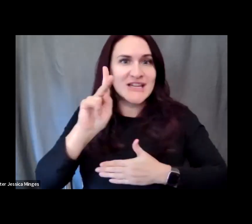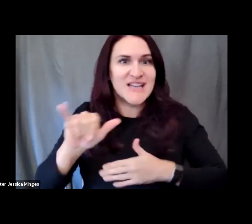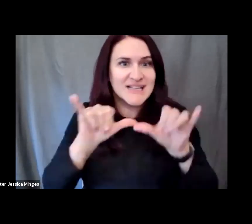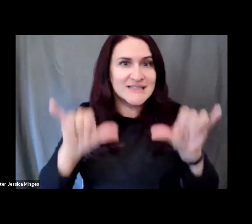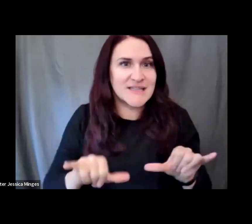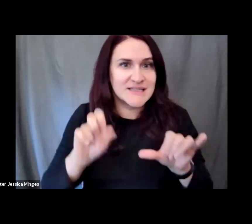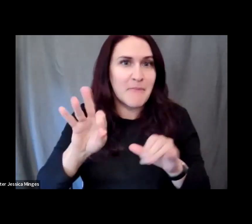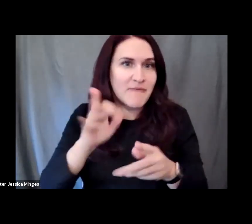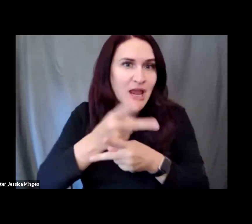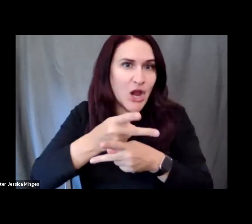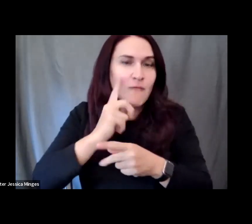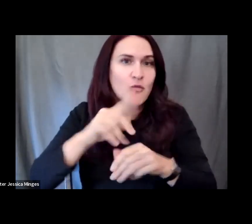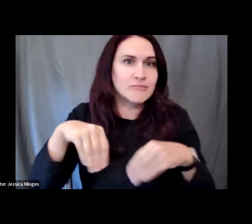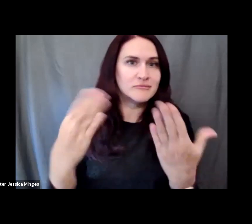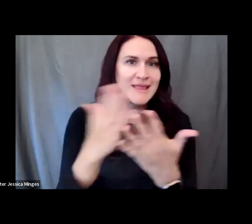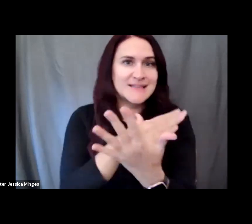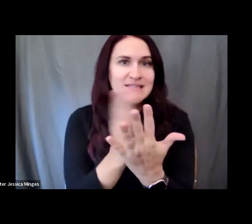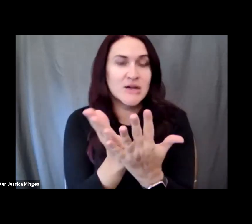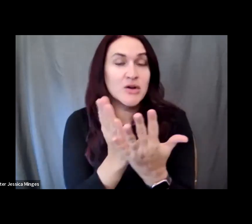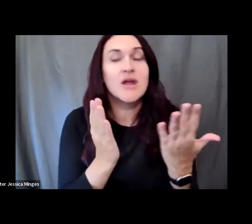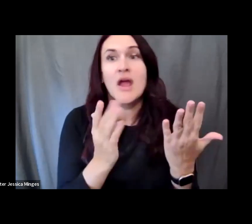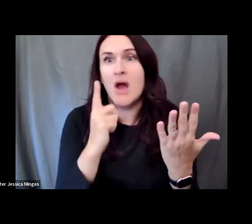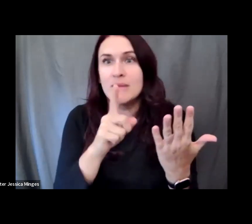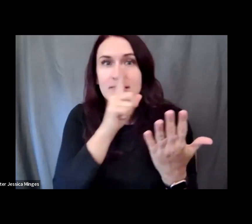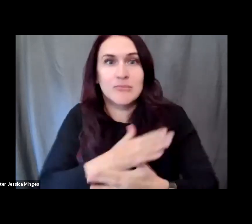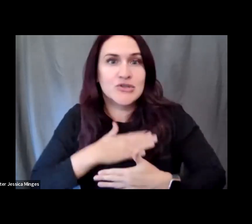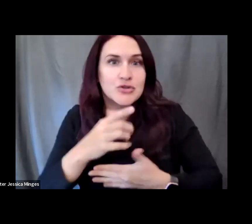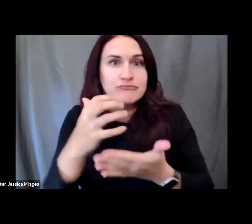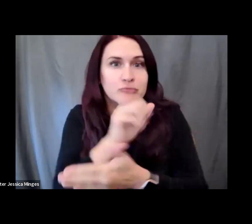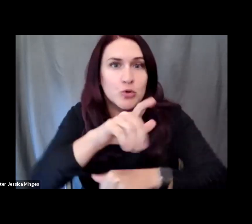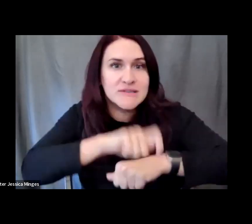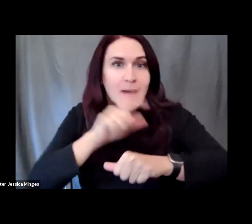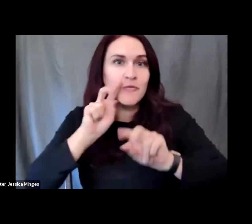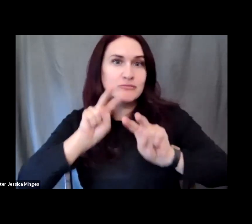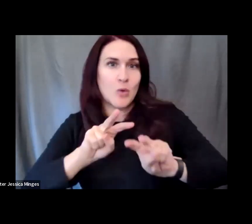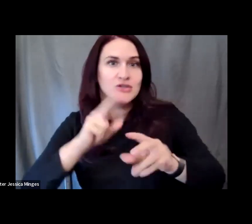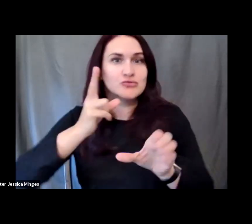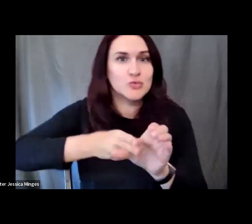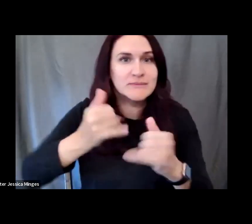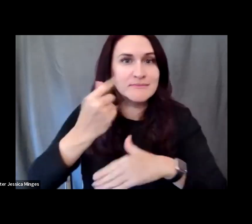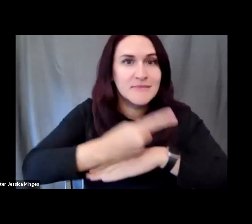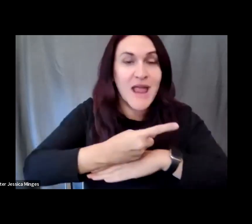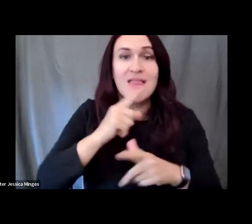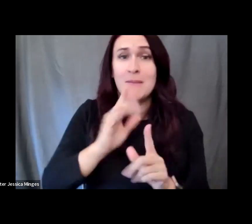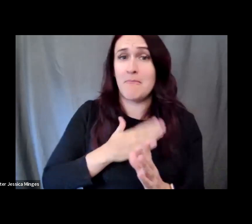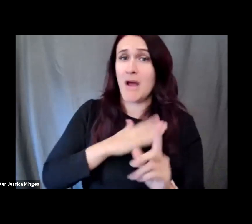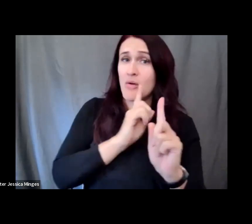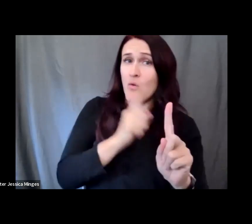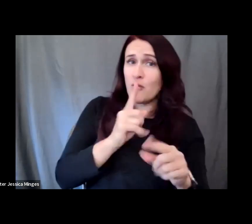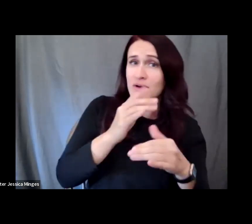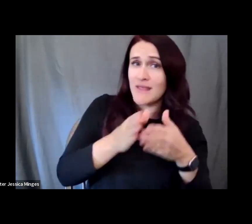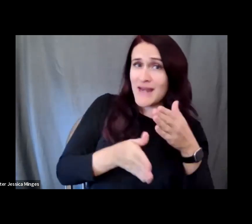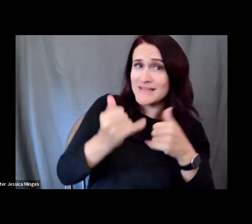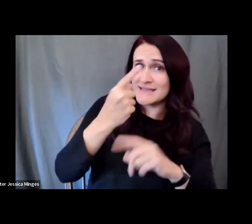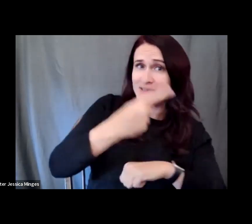putting on this training series. I really appreciate you taking time out today to join. And my goal for the end of the day is for you to have a